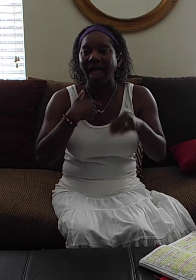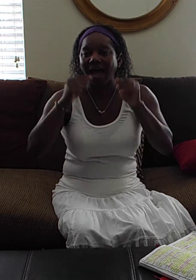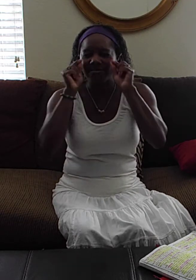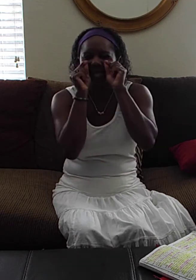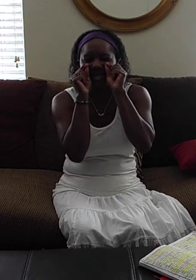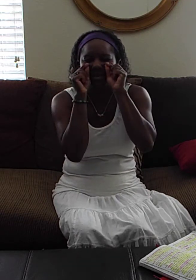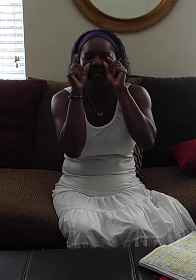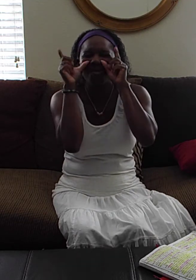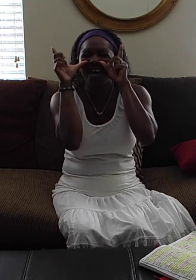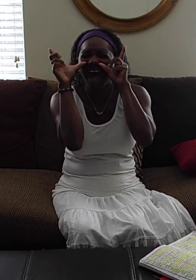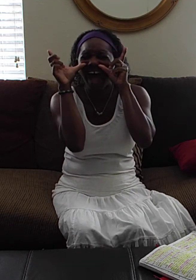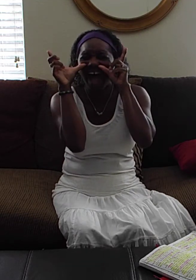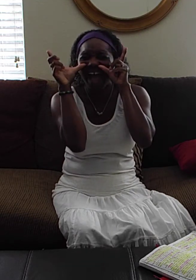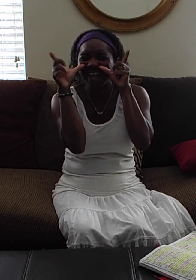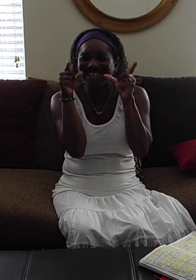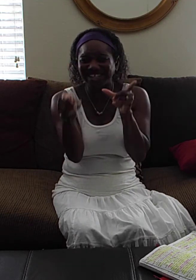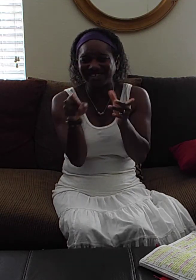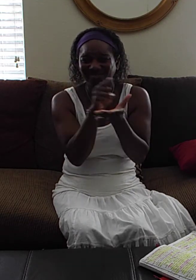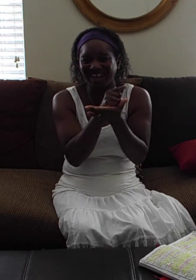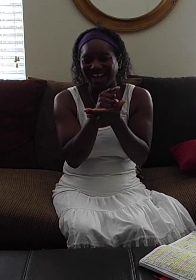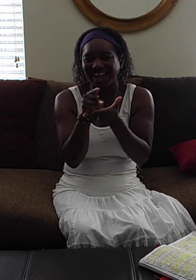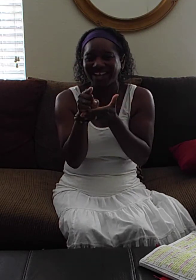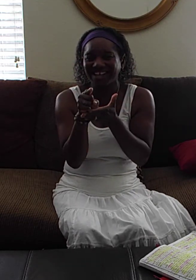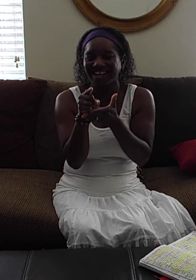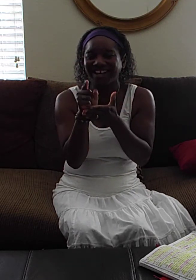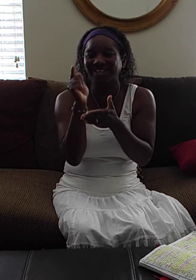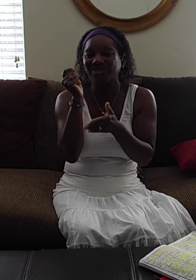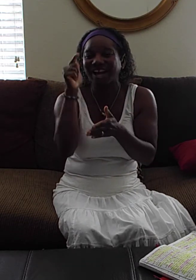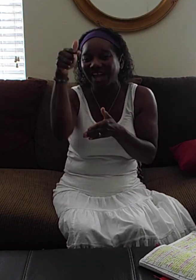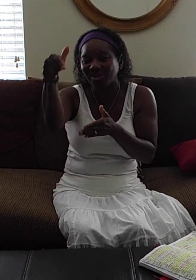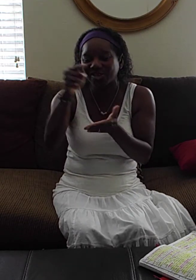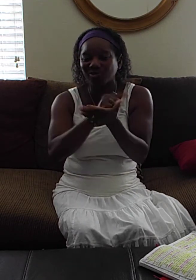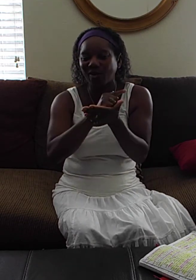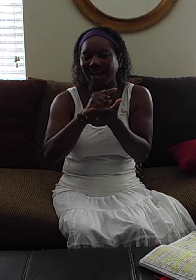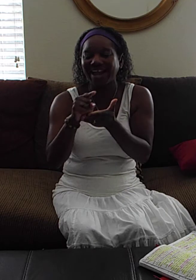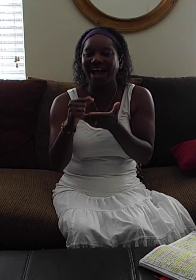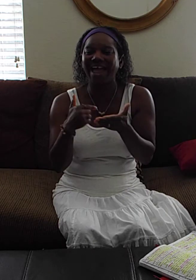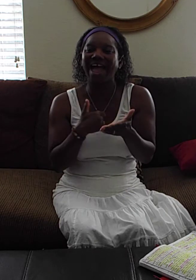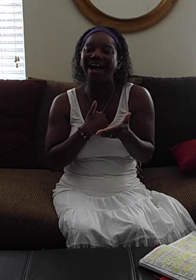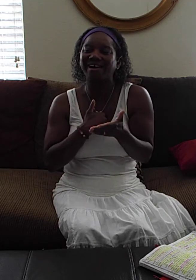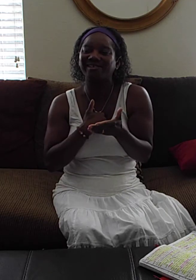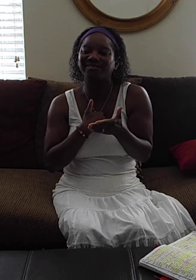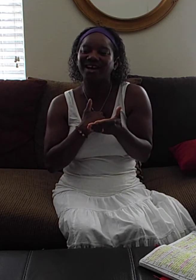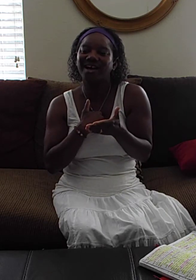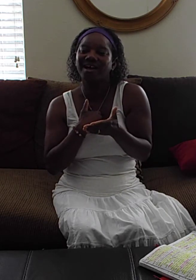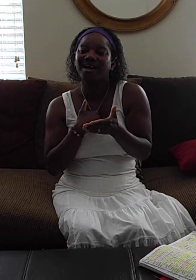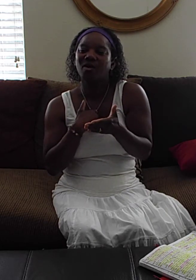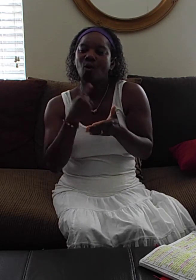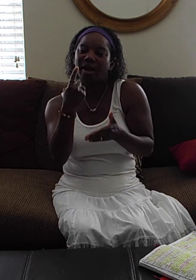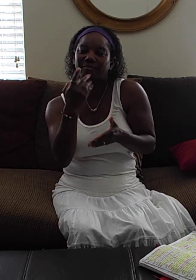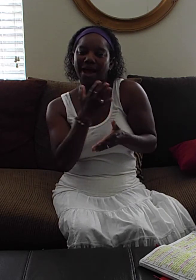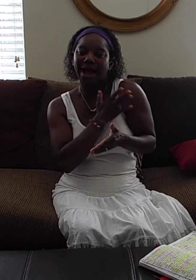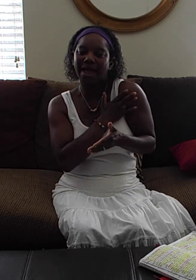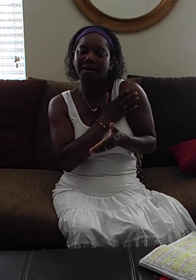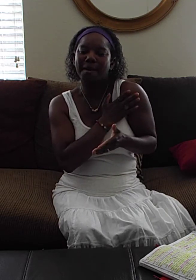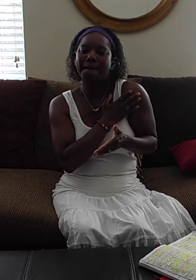have a surprise this week. A little later this week, I have one of my